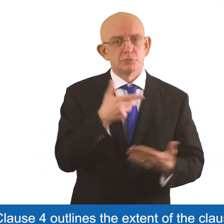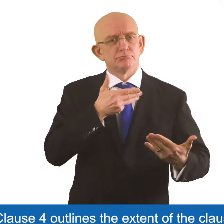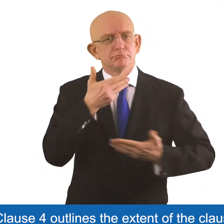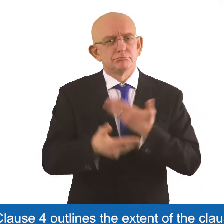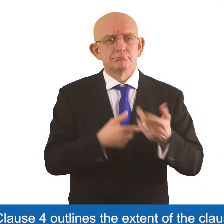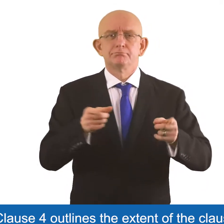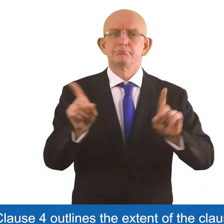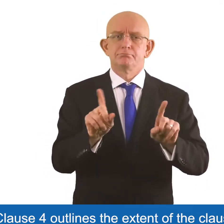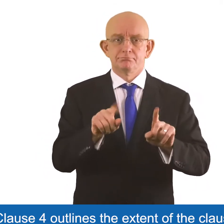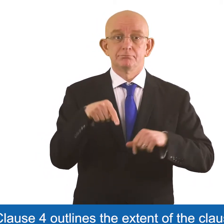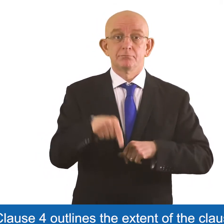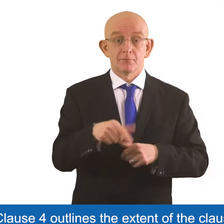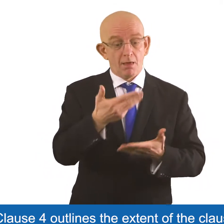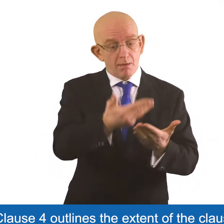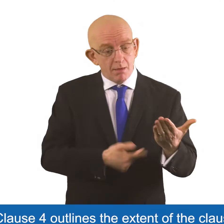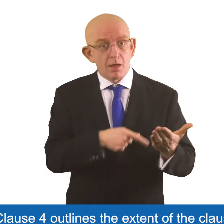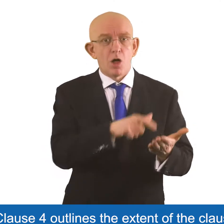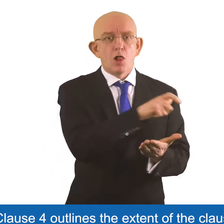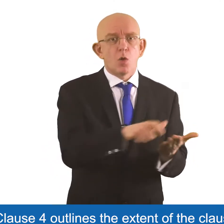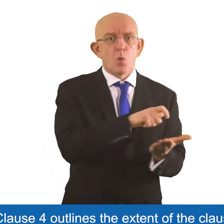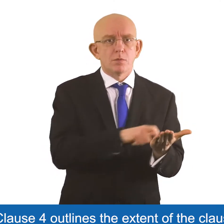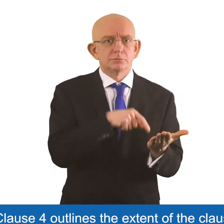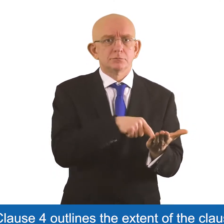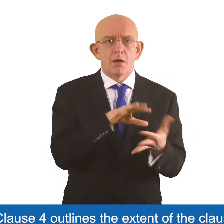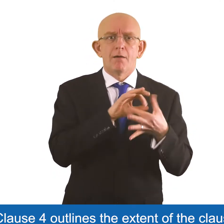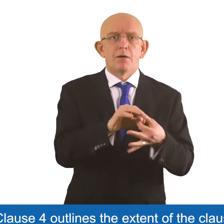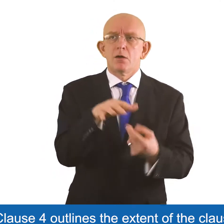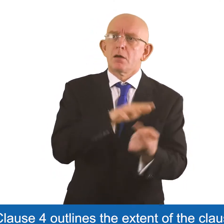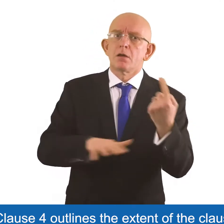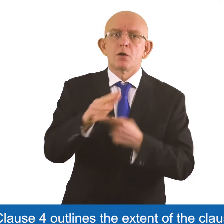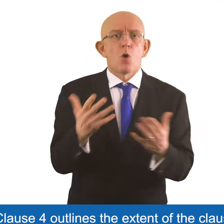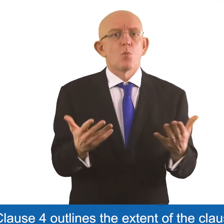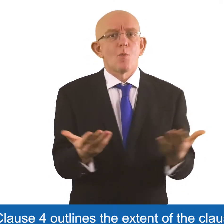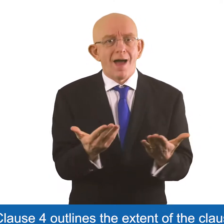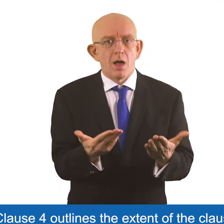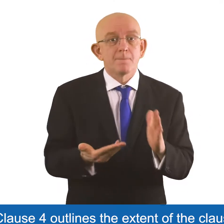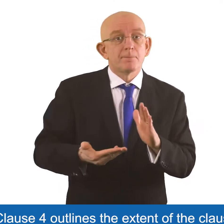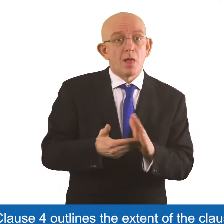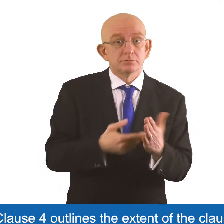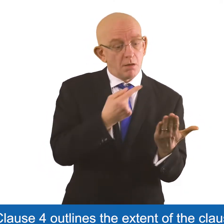Clause 4 outlines the extent of the clauses and when the provisions will commence.